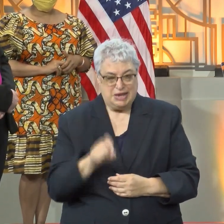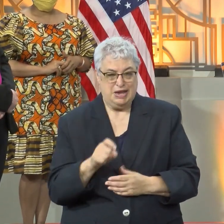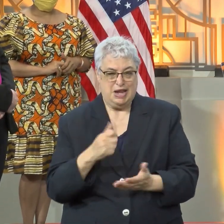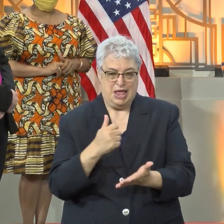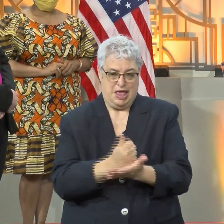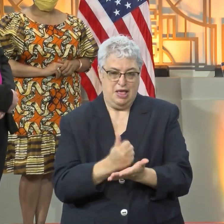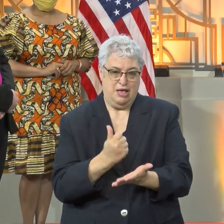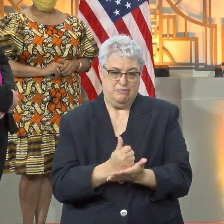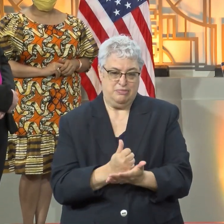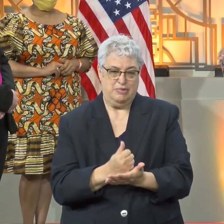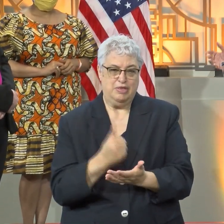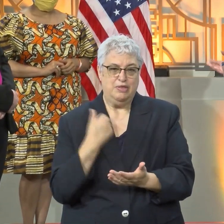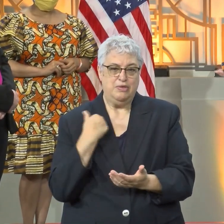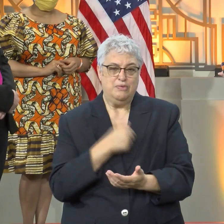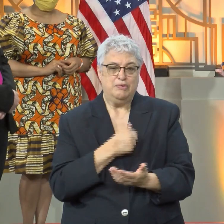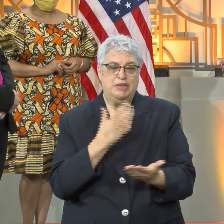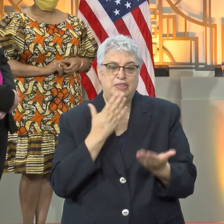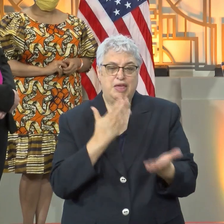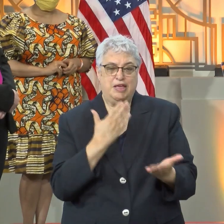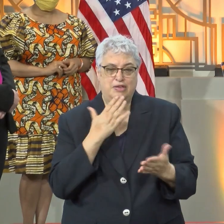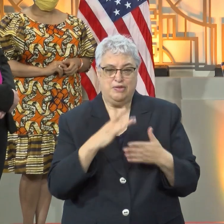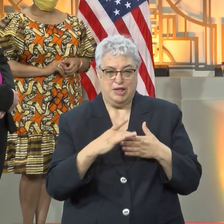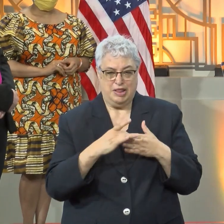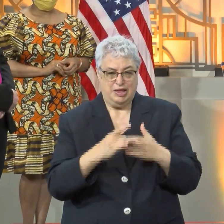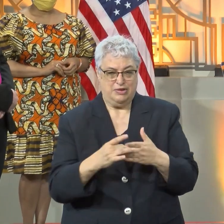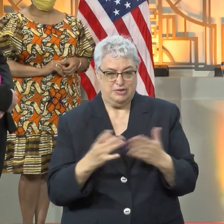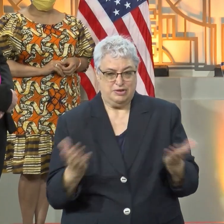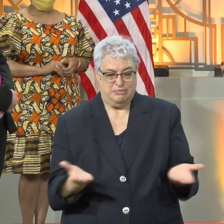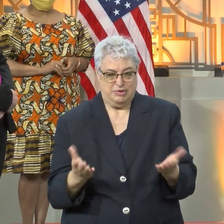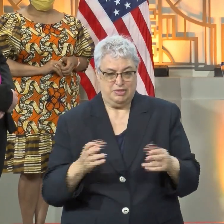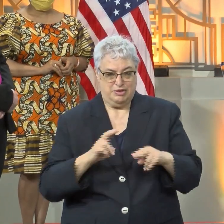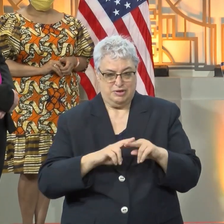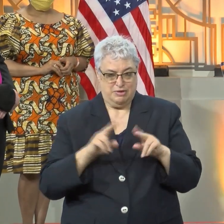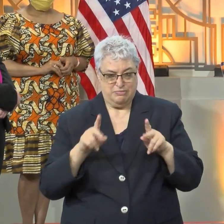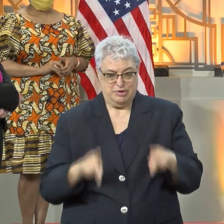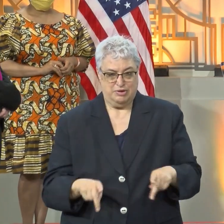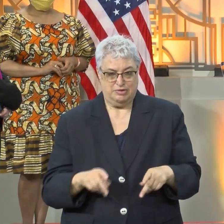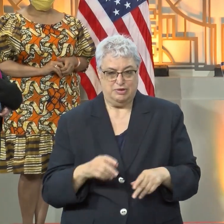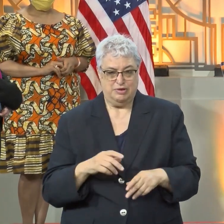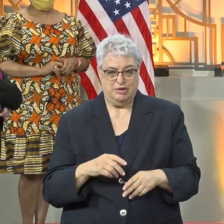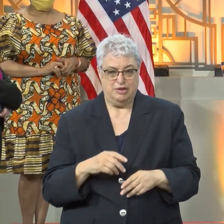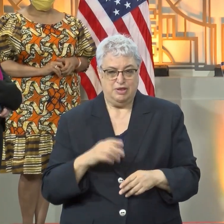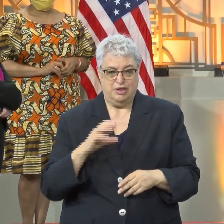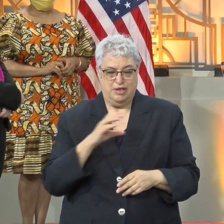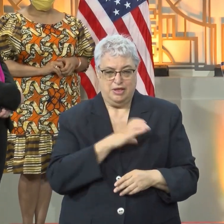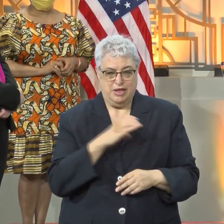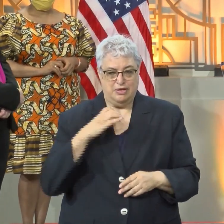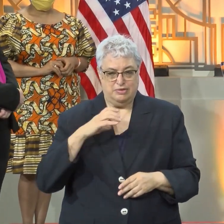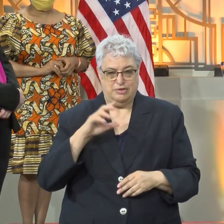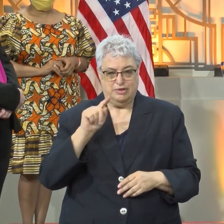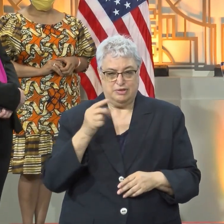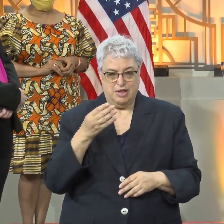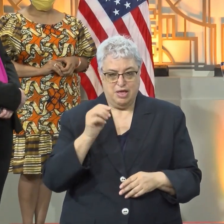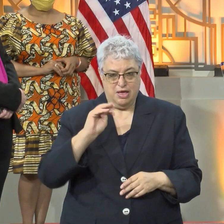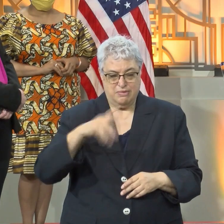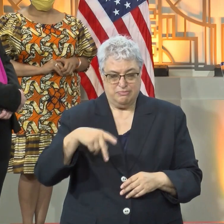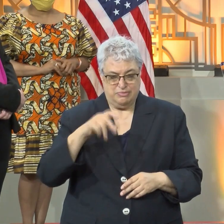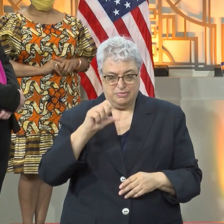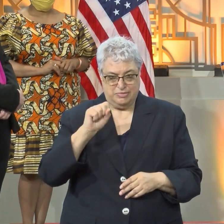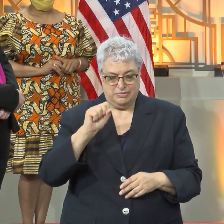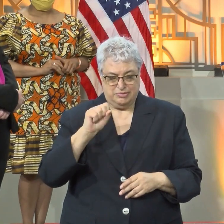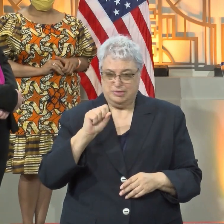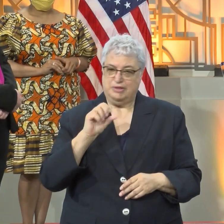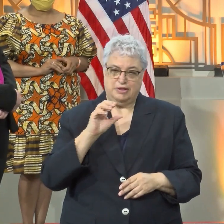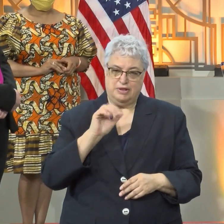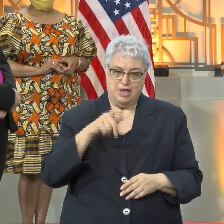I'm so very thankful for the leadership of the chair of the Housing Committee, Councilmember Tiffany Thomas, and certainly the mayor. He's been